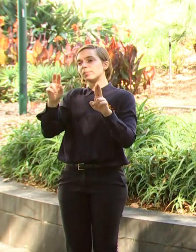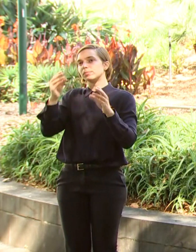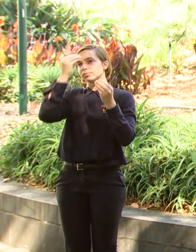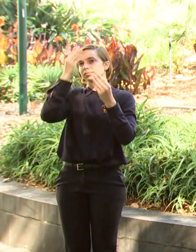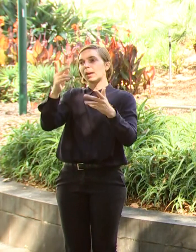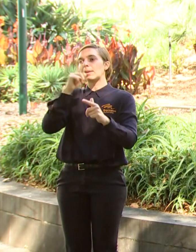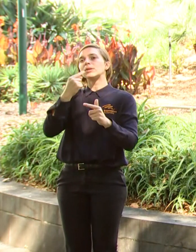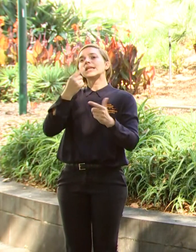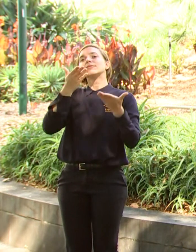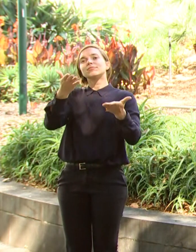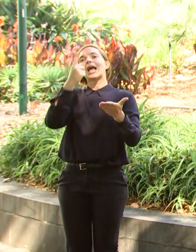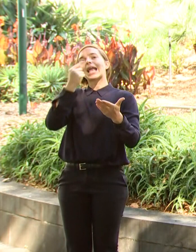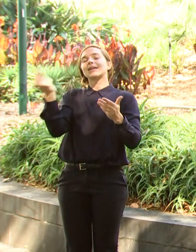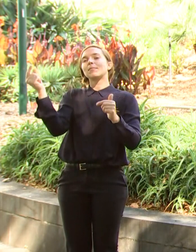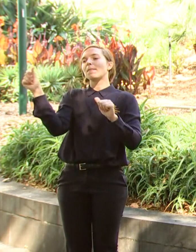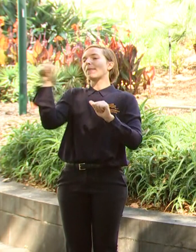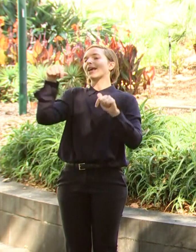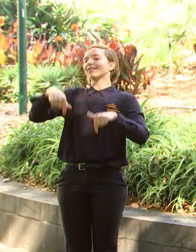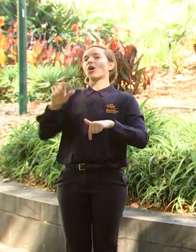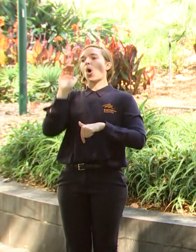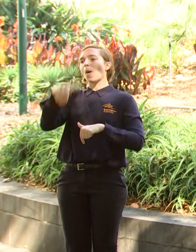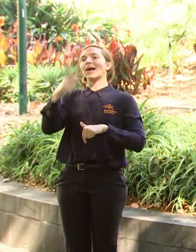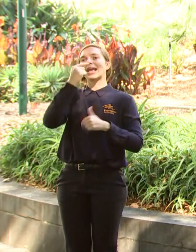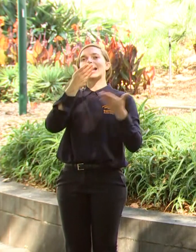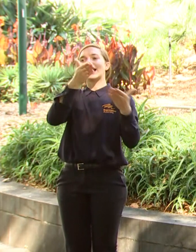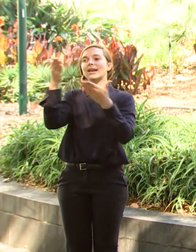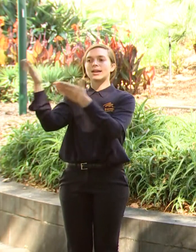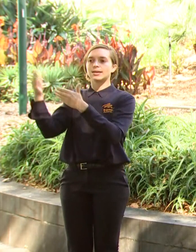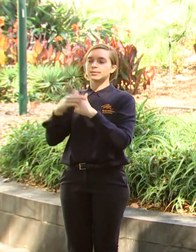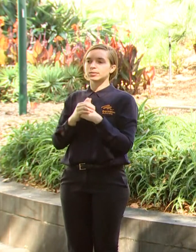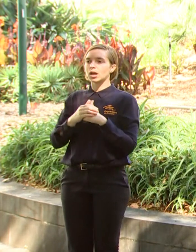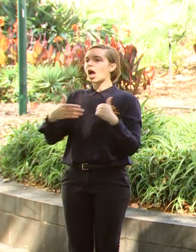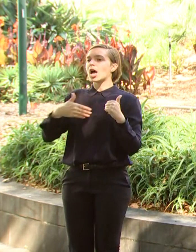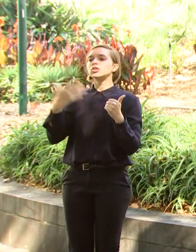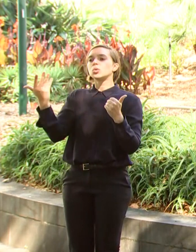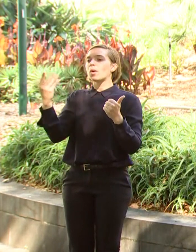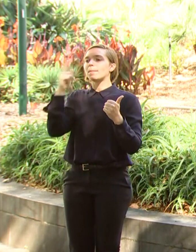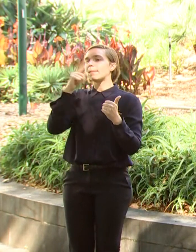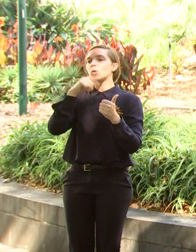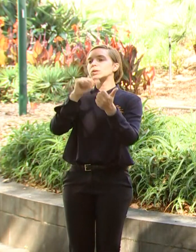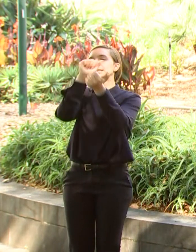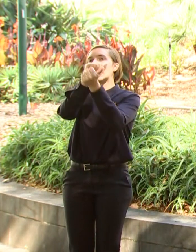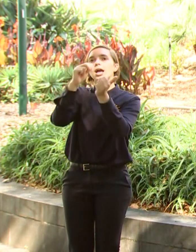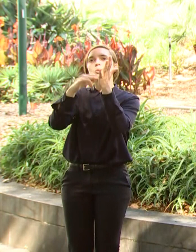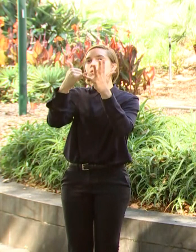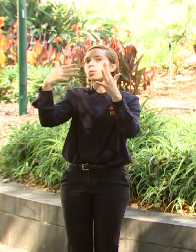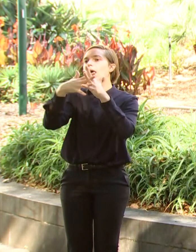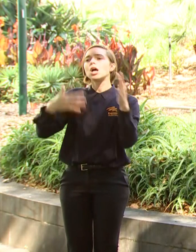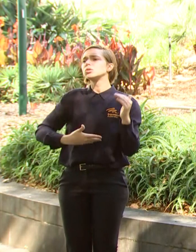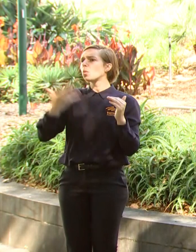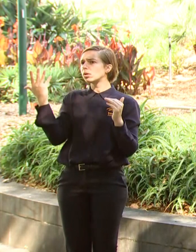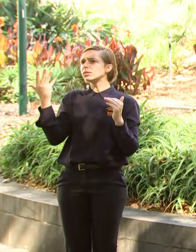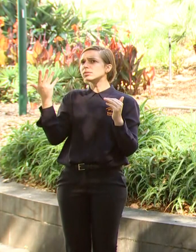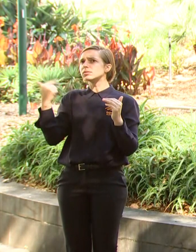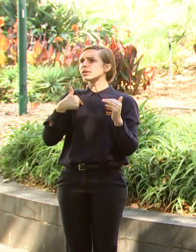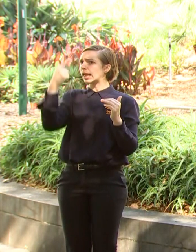home, and they can come home soon, not in a few weeks later, but as soon as possible. But that really does depend on what's happening